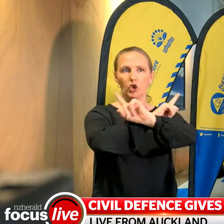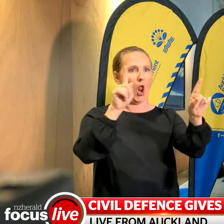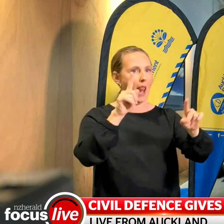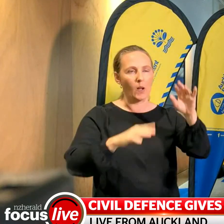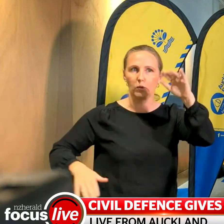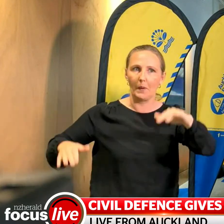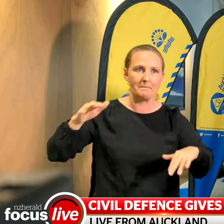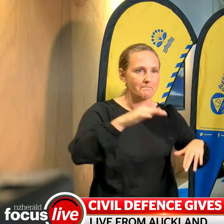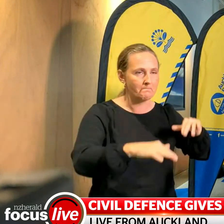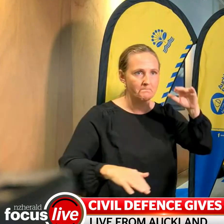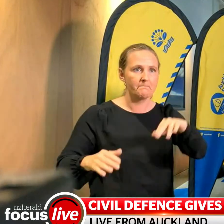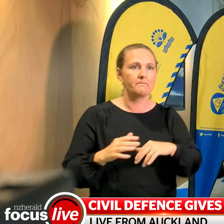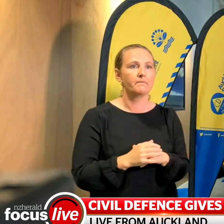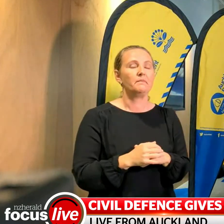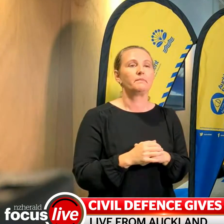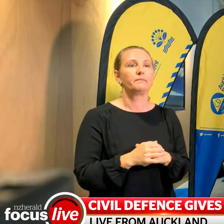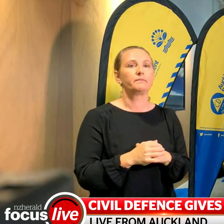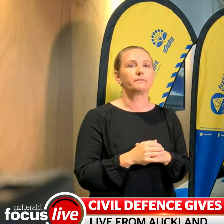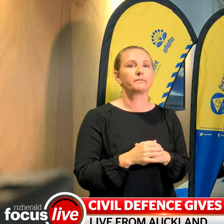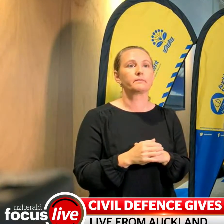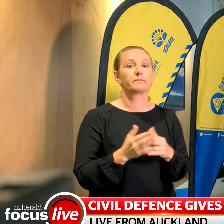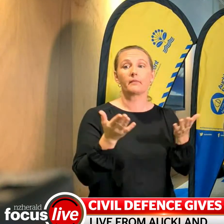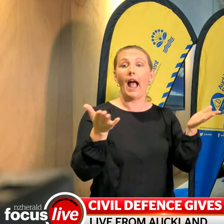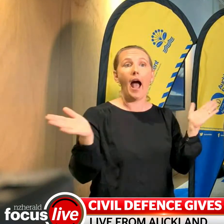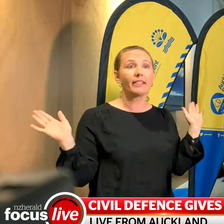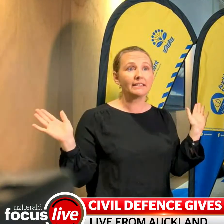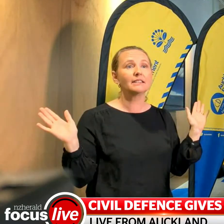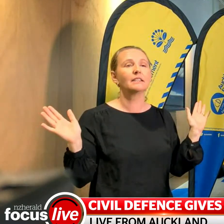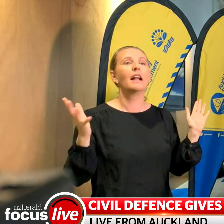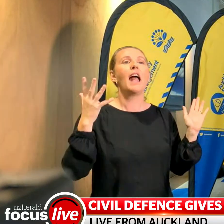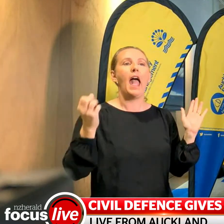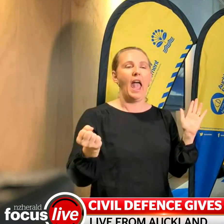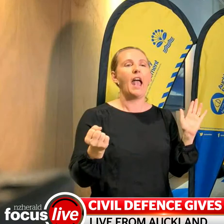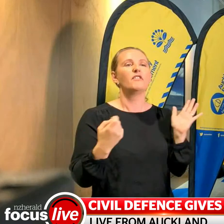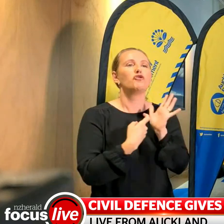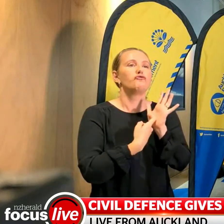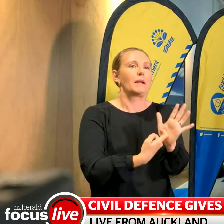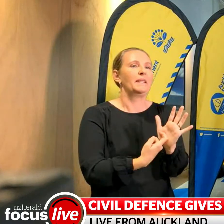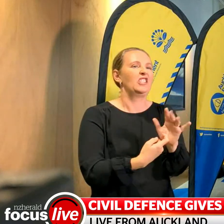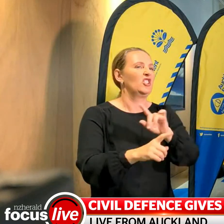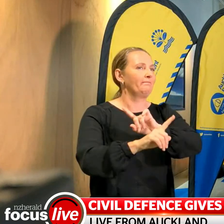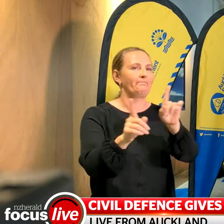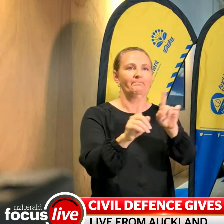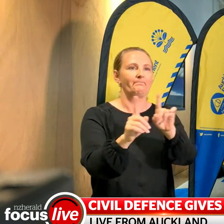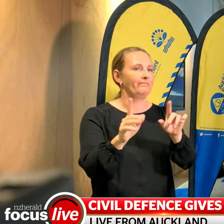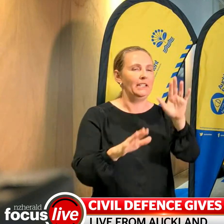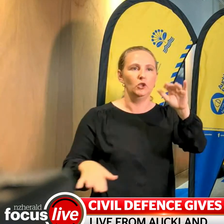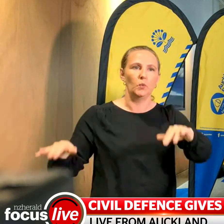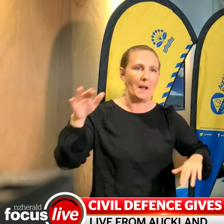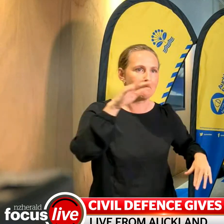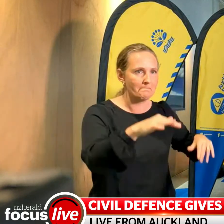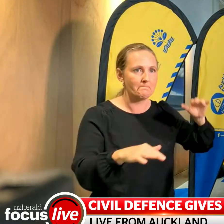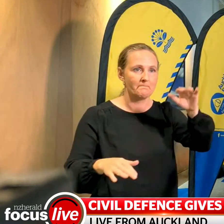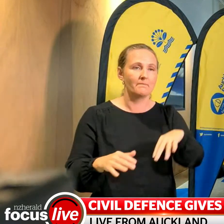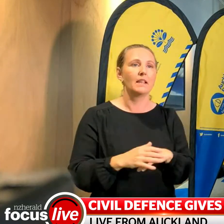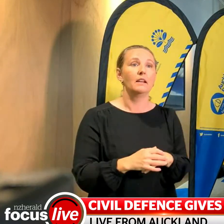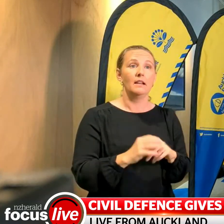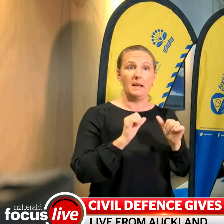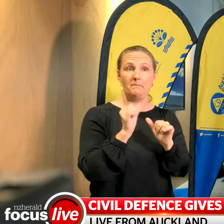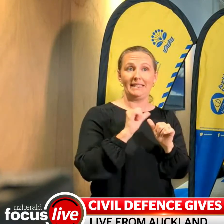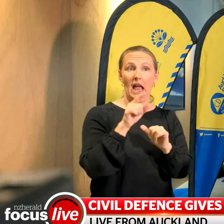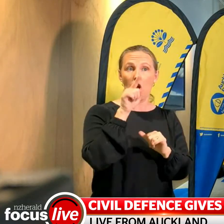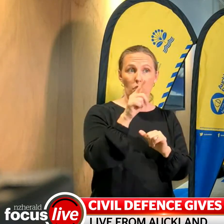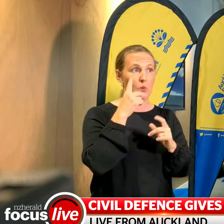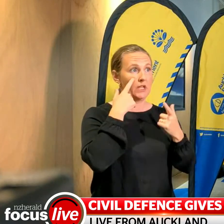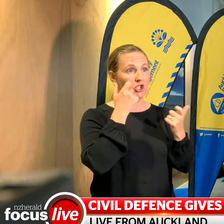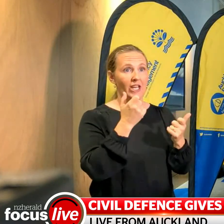rest, I think, or all of the rest, have still a recommendation or an advice of not ready to swim. So please check Swim Safe to